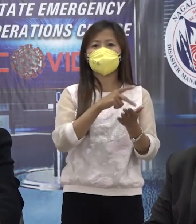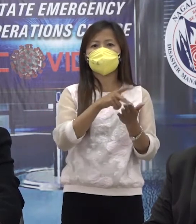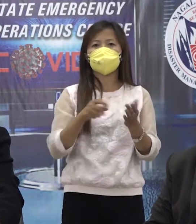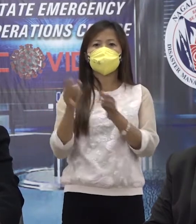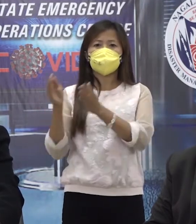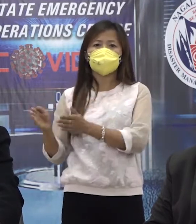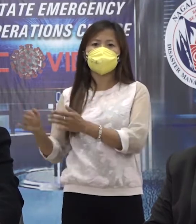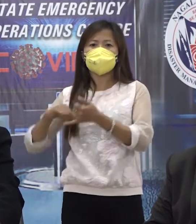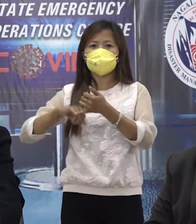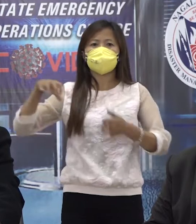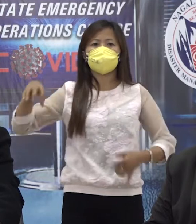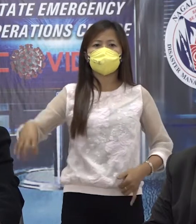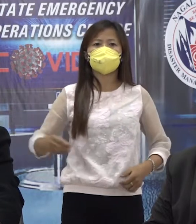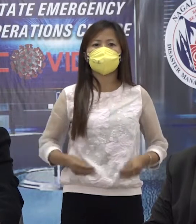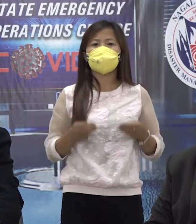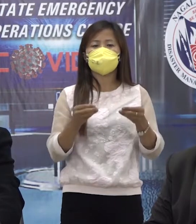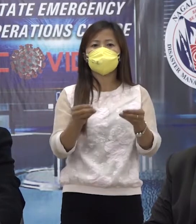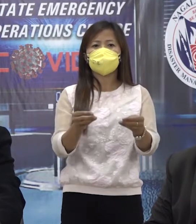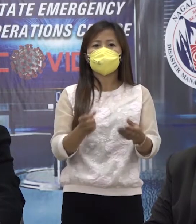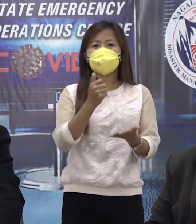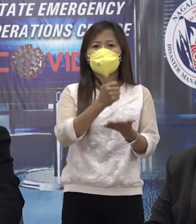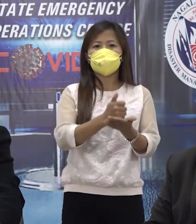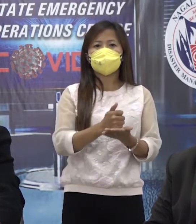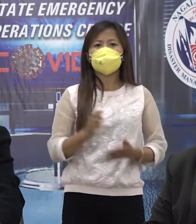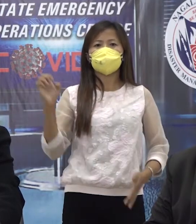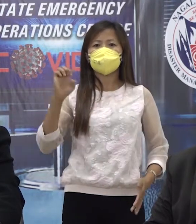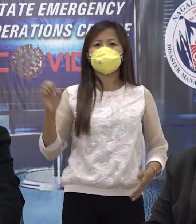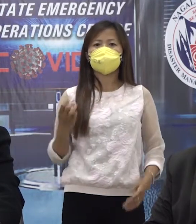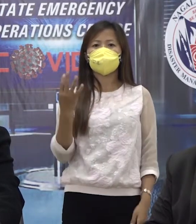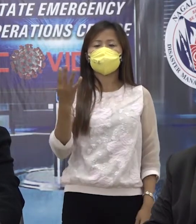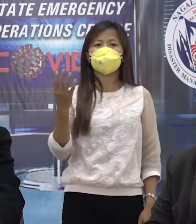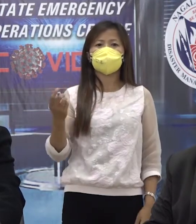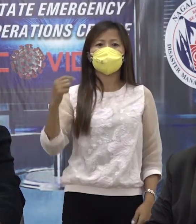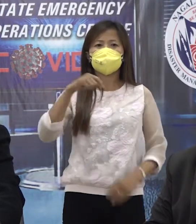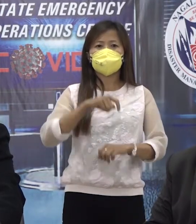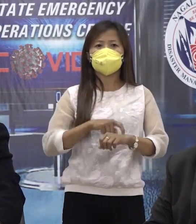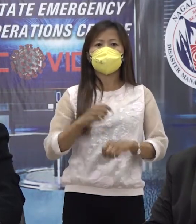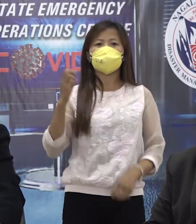state issued by order of even number dated